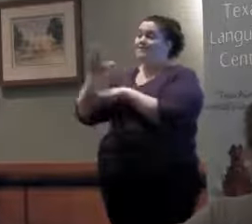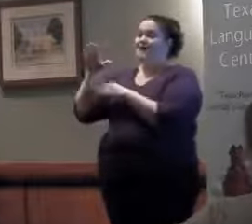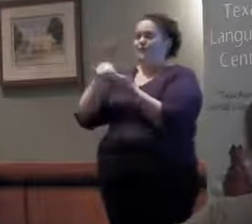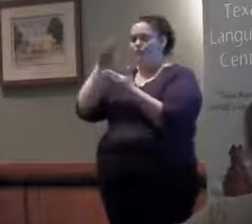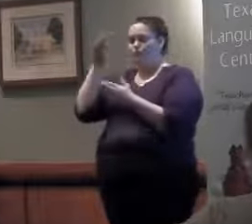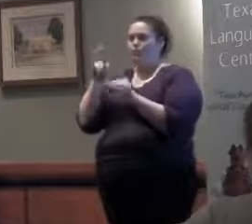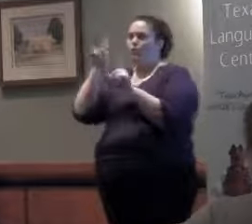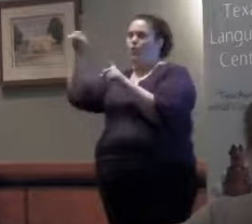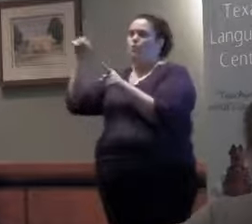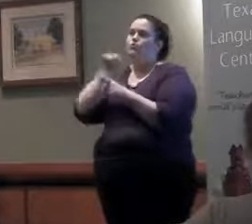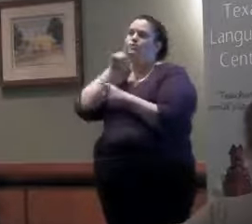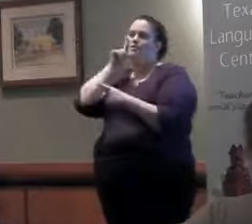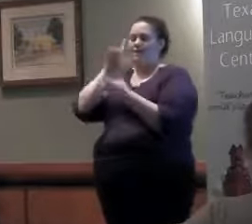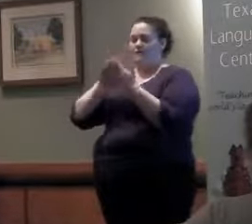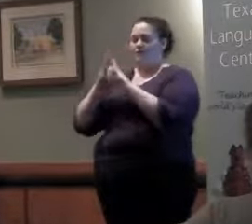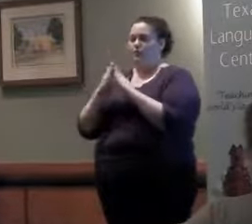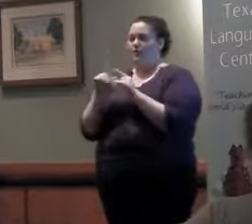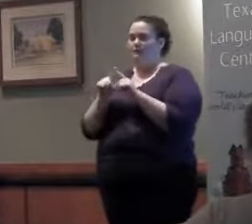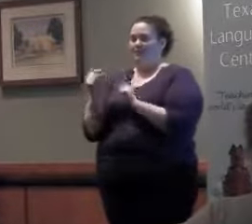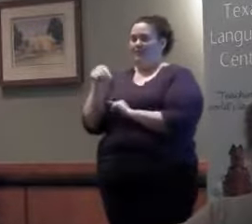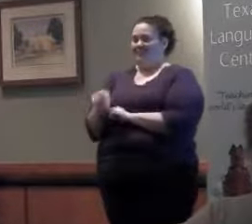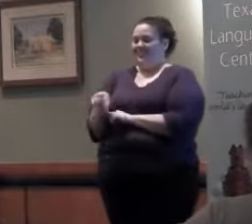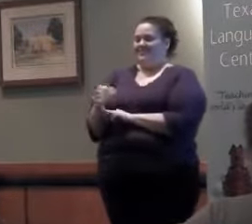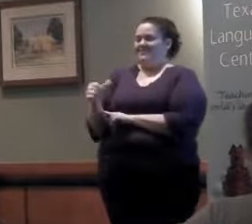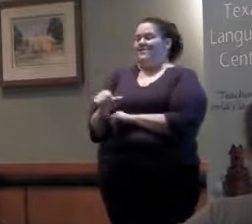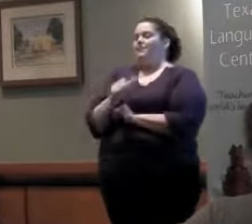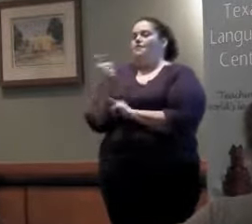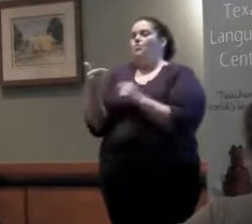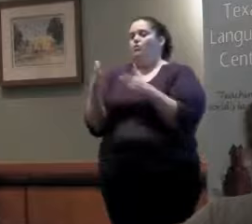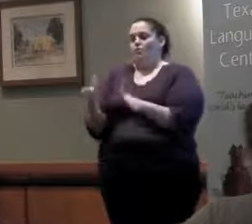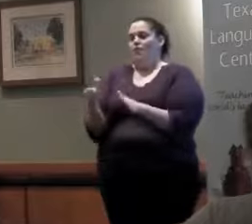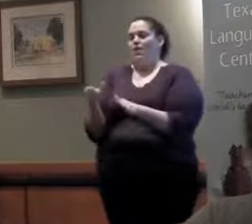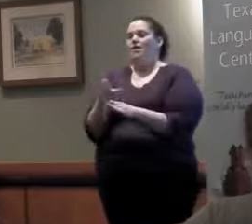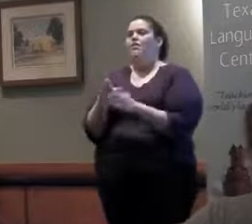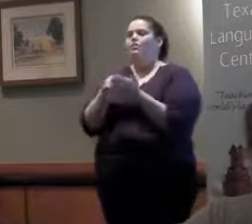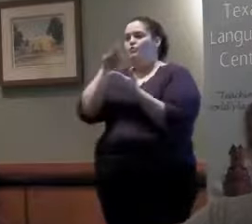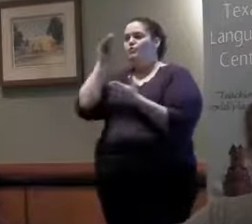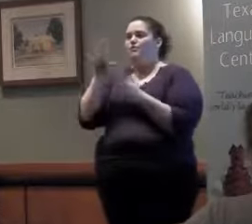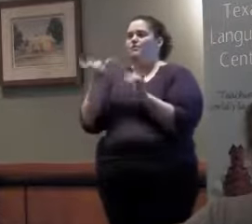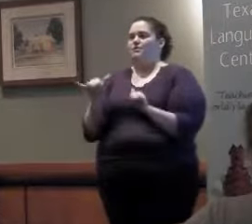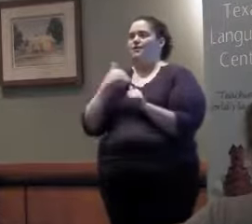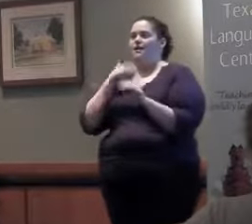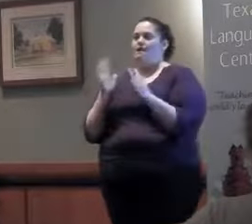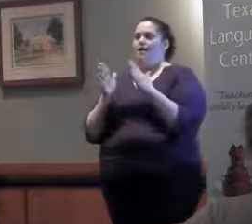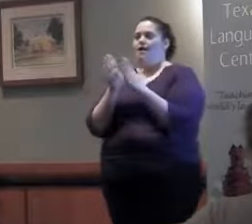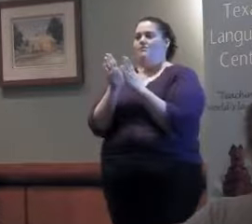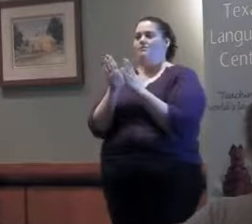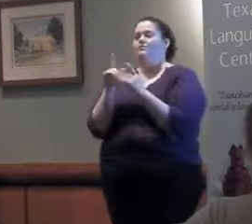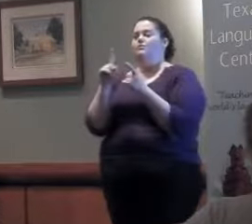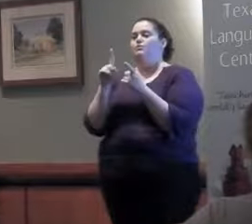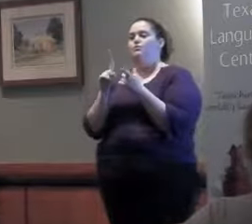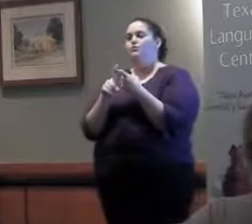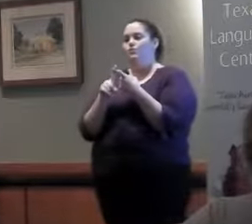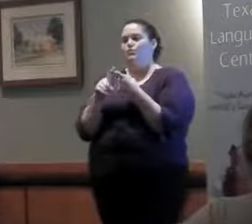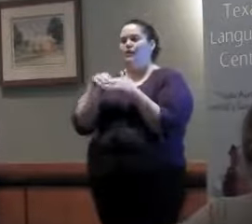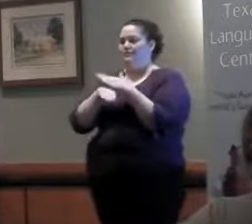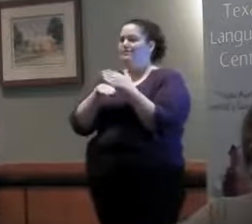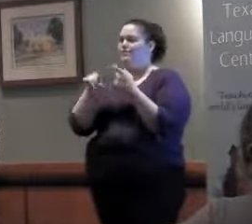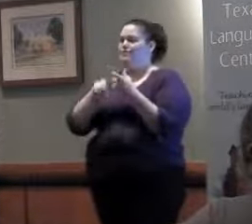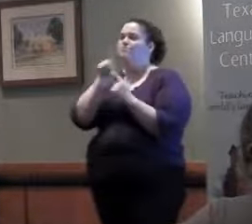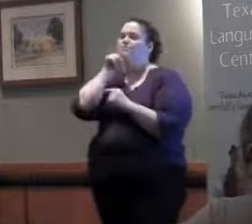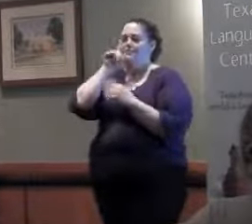allows them to kind of have access to video technologies. Let me switch back to the presentation.